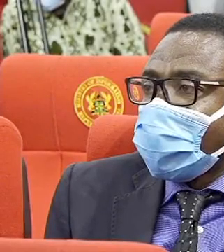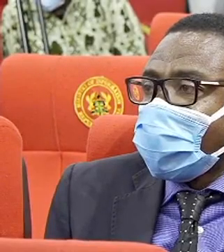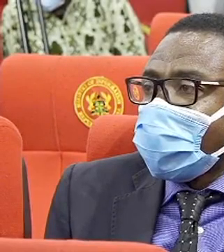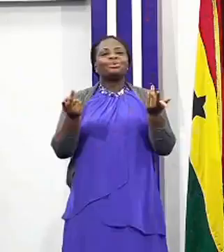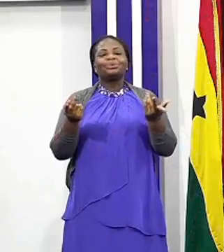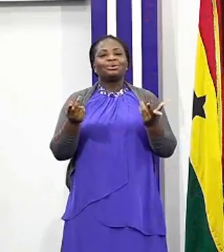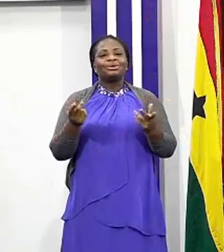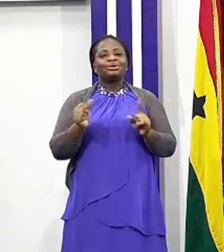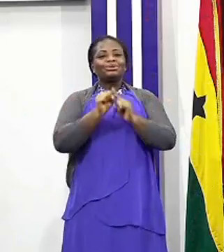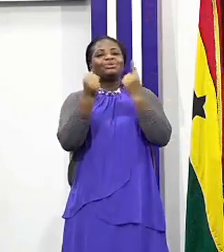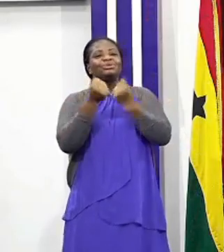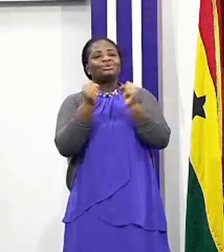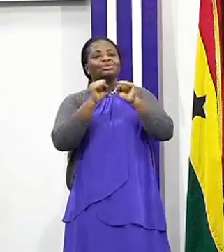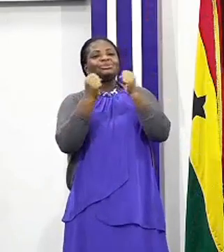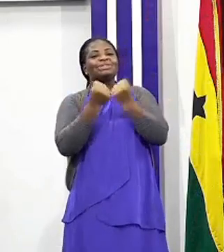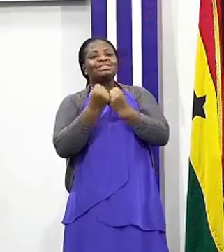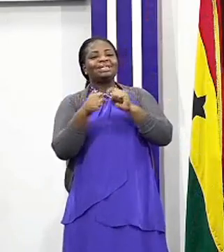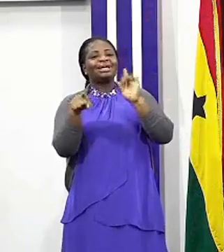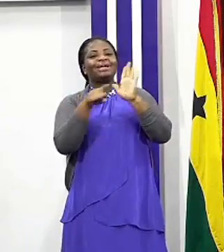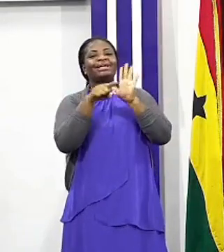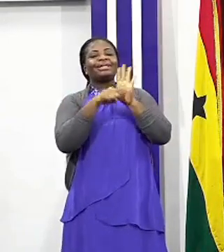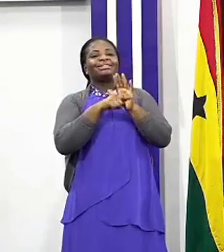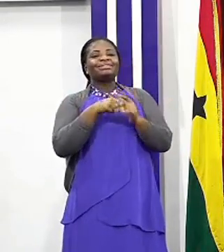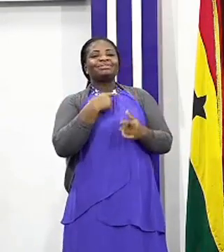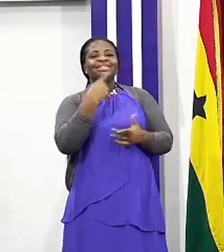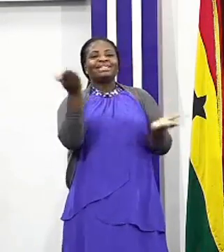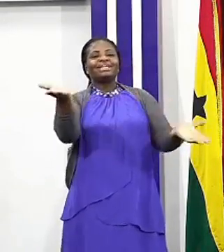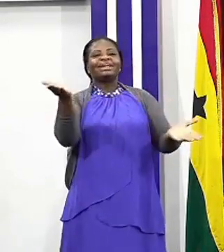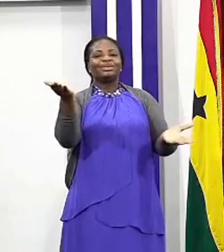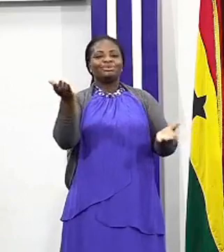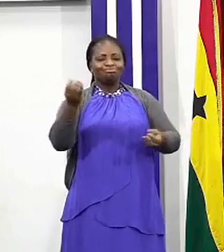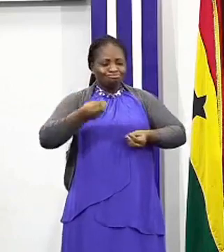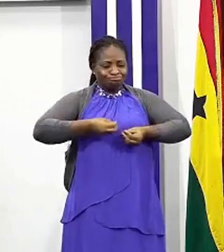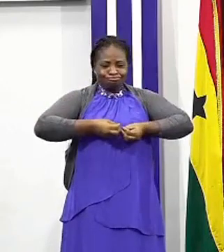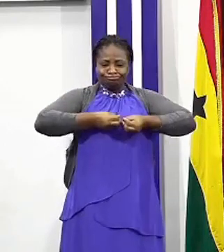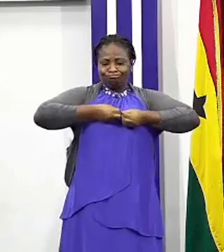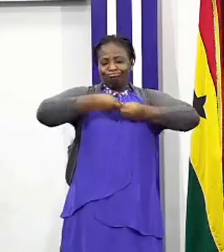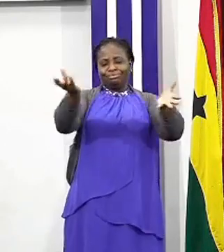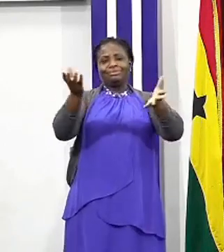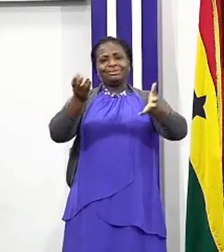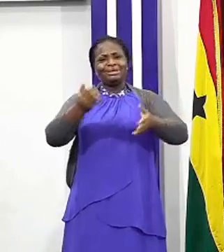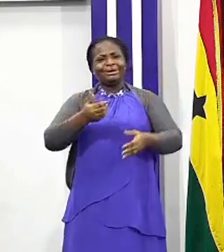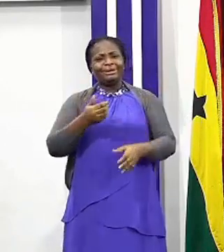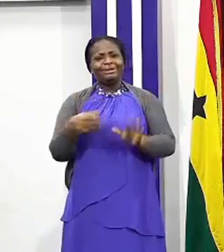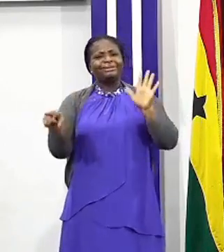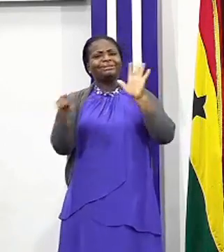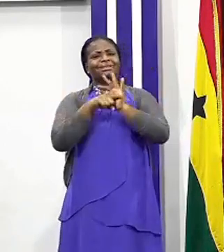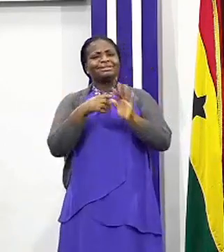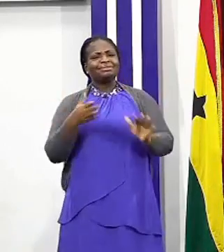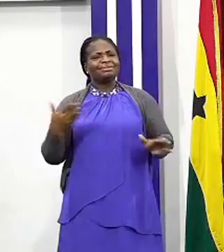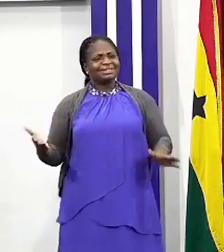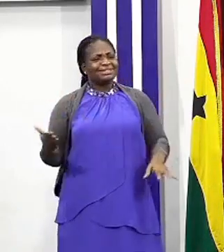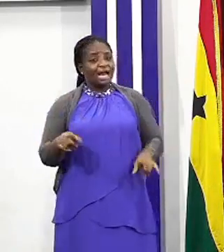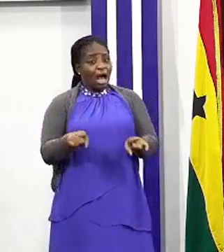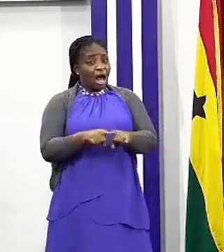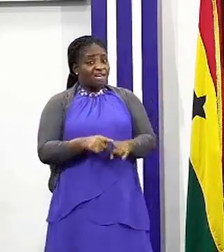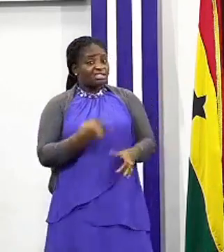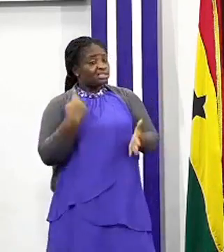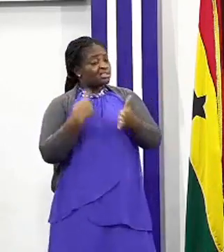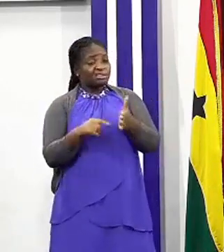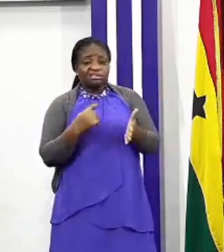social commentators, to be out there putting out opinions which, as you